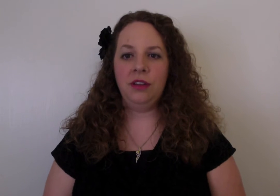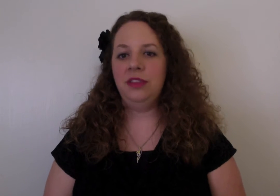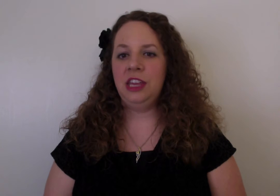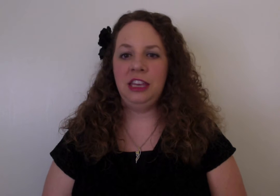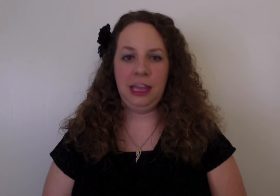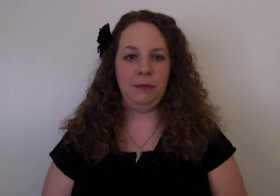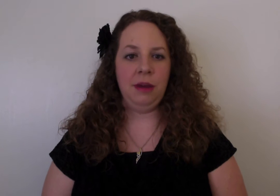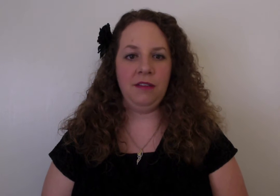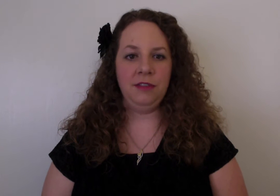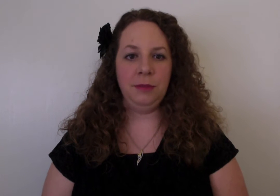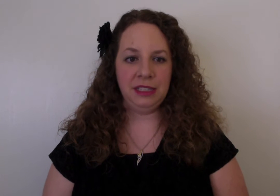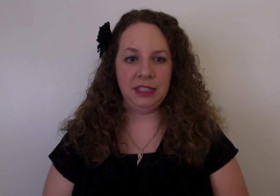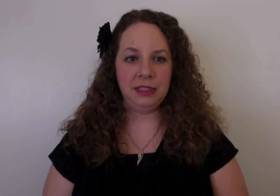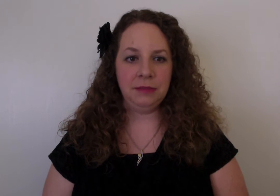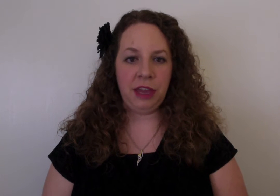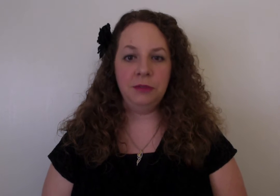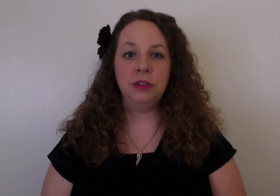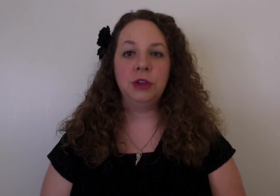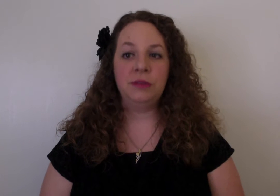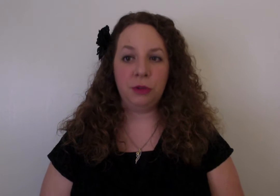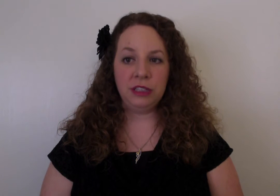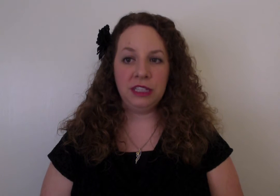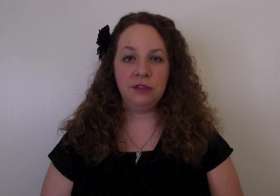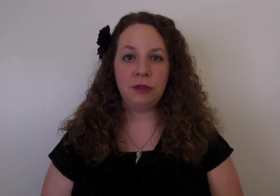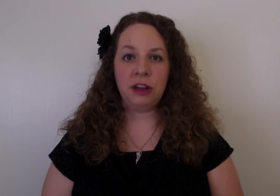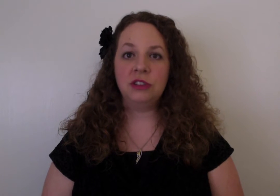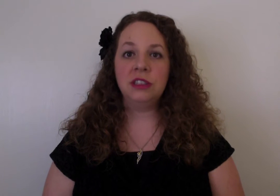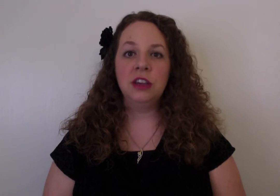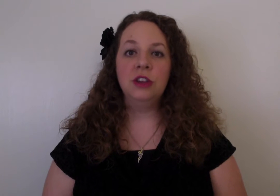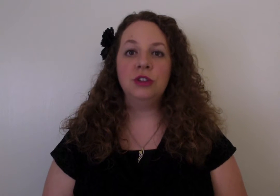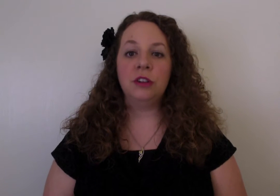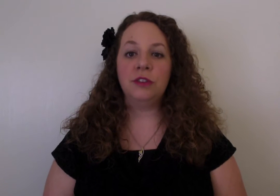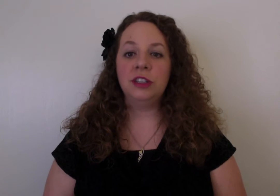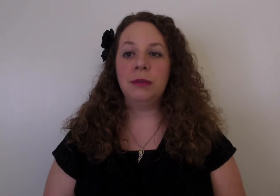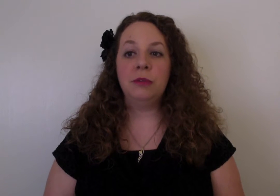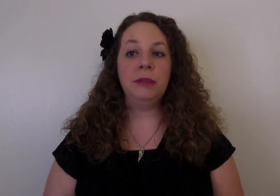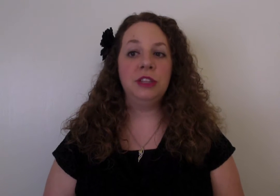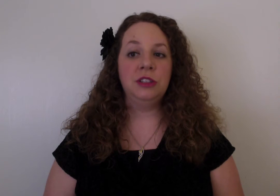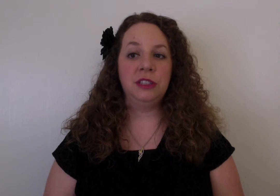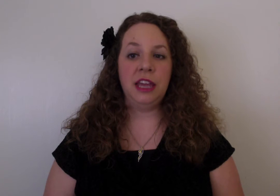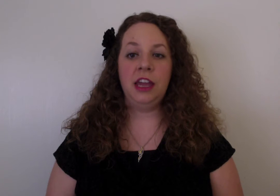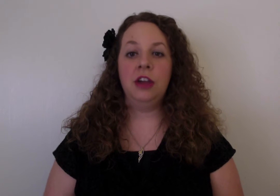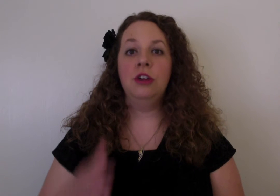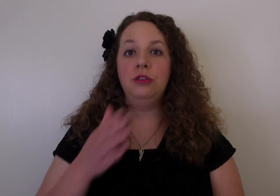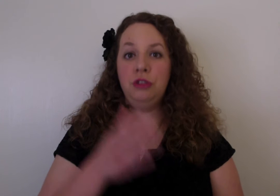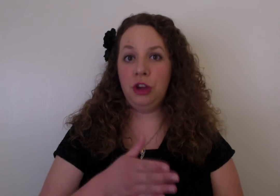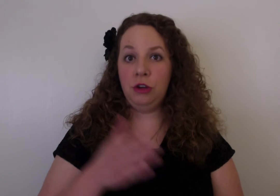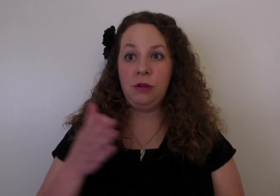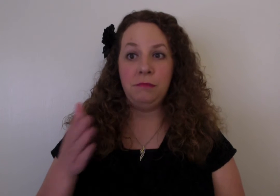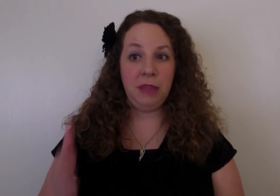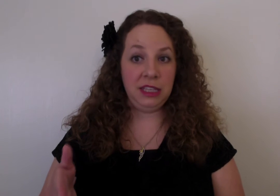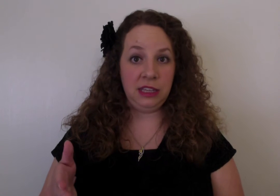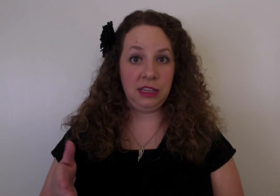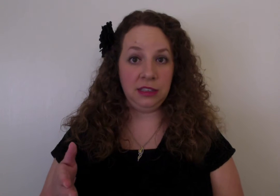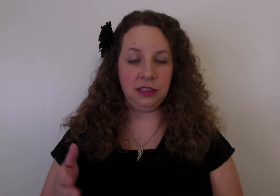the name of the business. Okay, so if we're going to give directions, so our first step would be to say no Macy's and raise